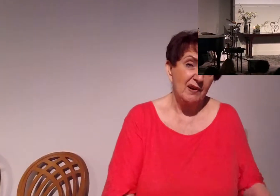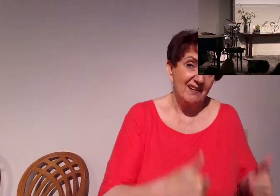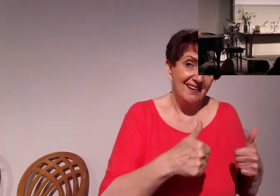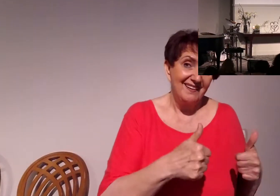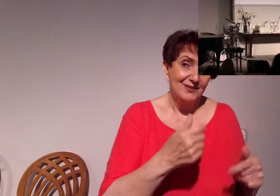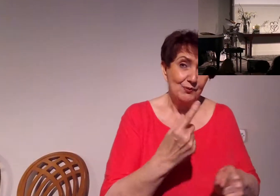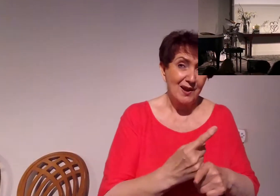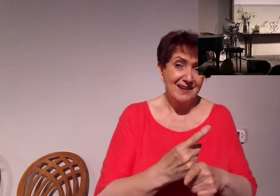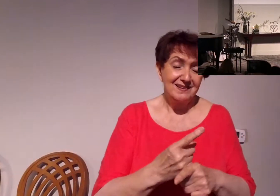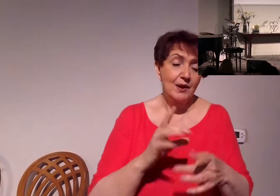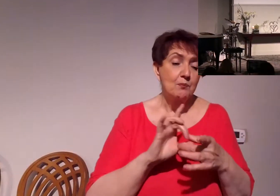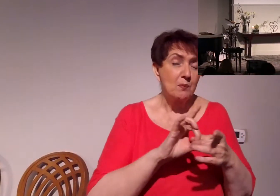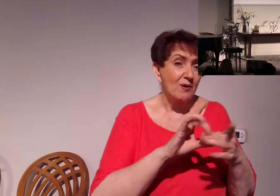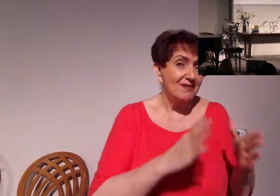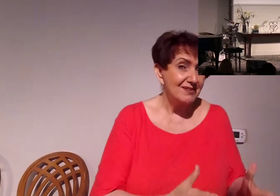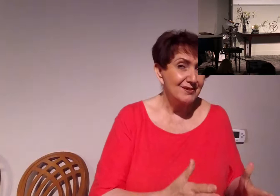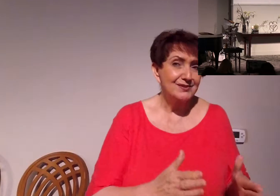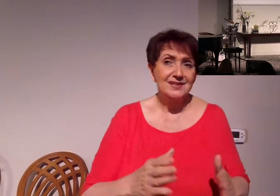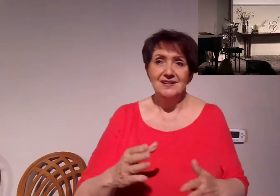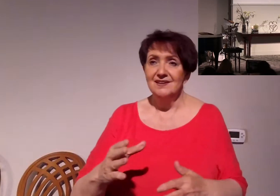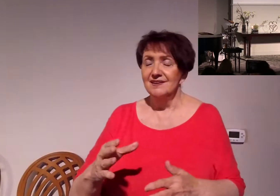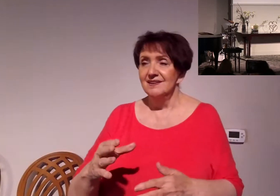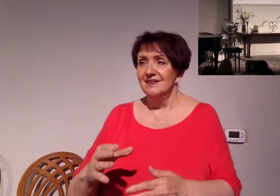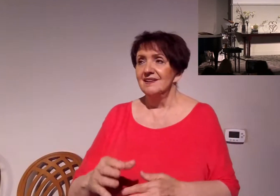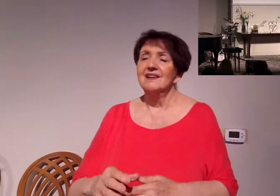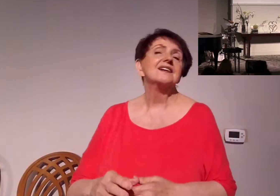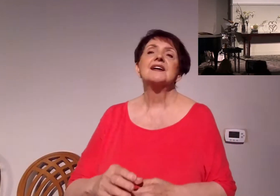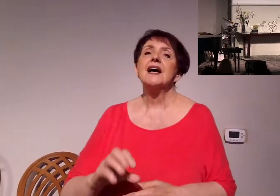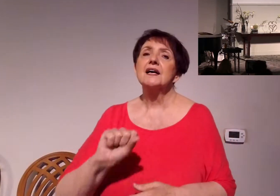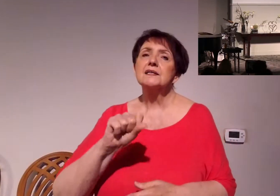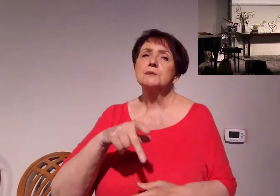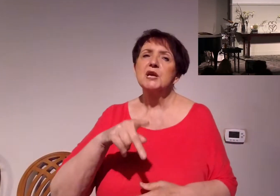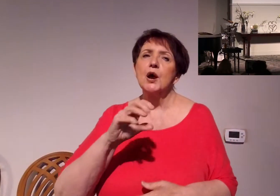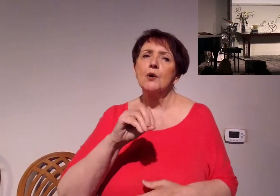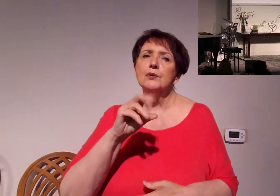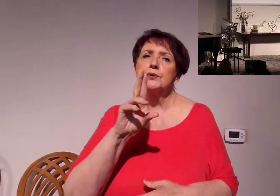Our partners, our spouses, and